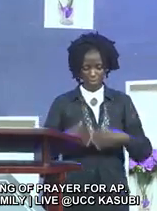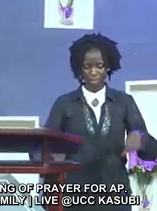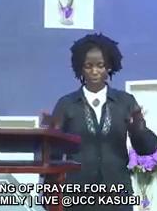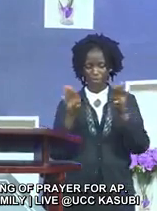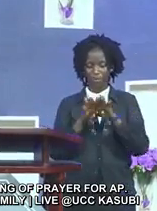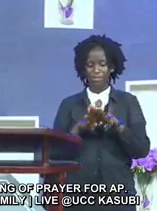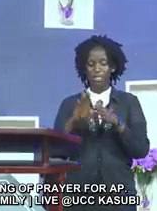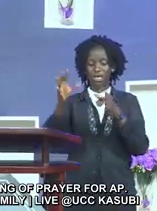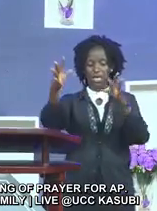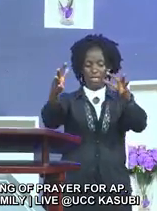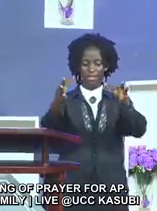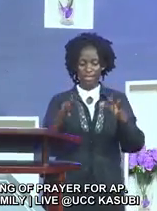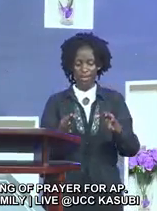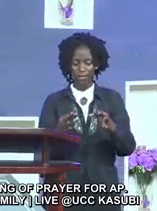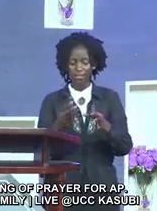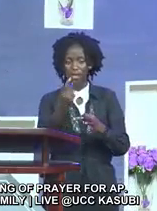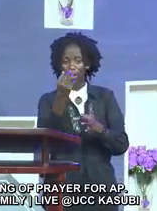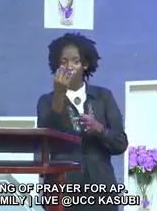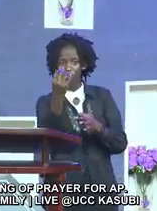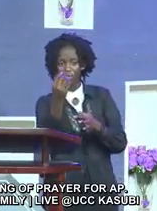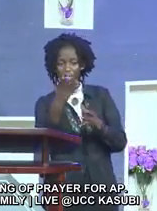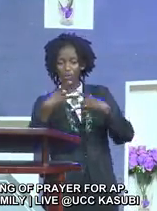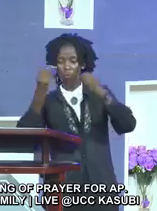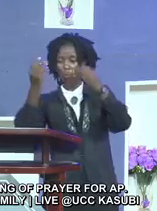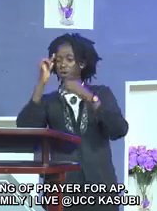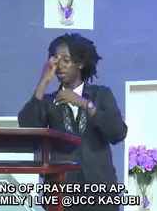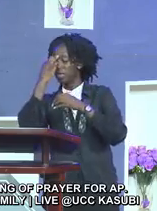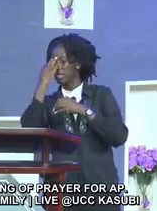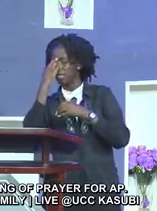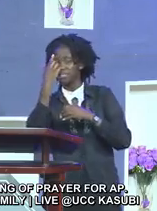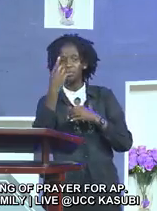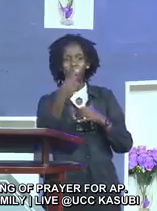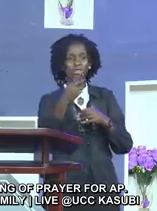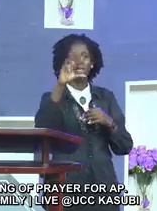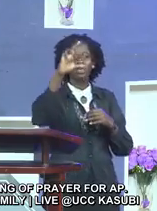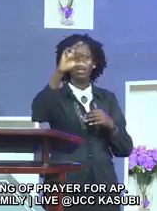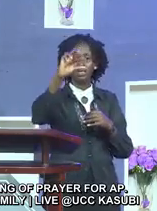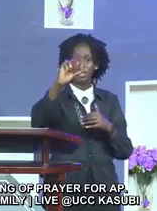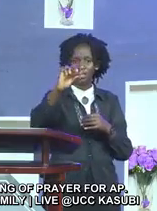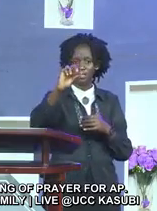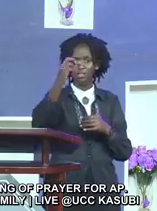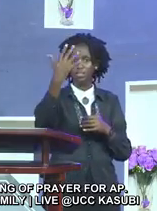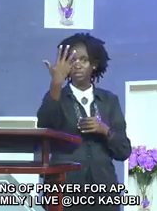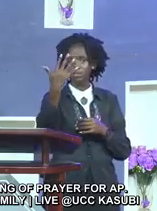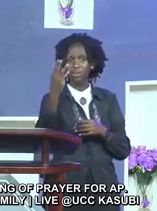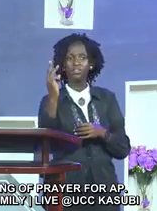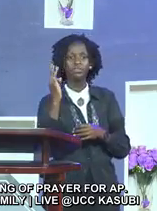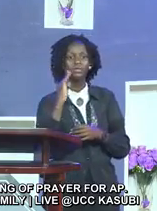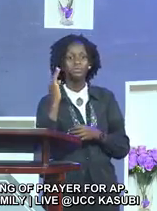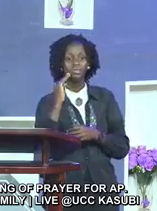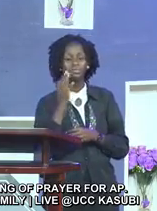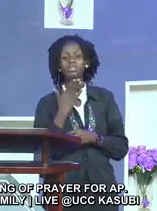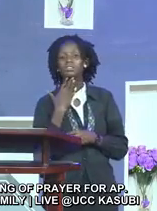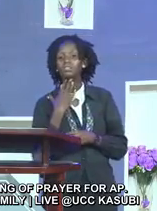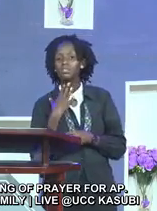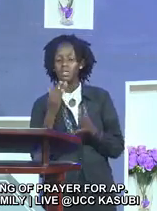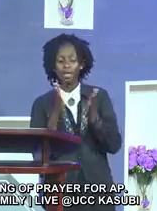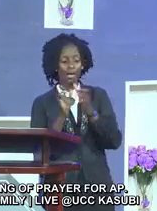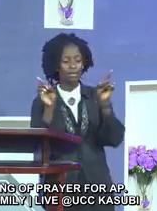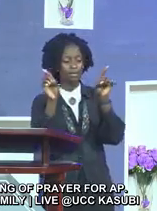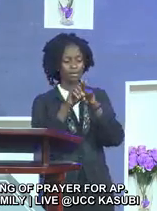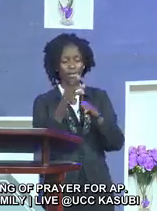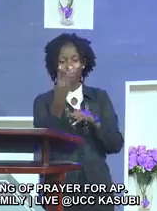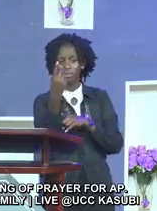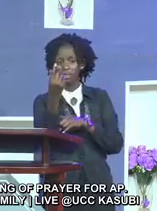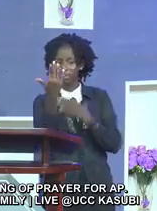zili million 85. We come to the final conclusion that the money that could go to India is around 85 million. Era sente